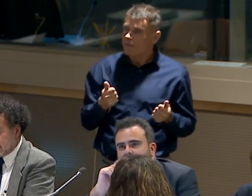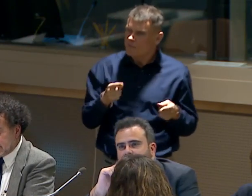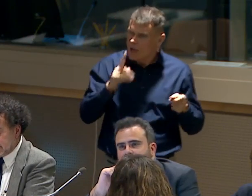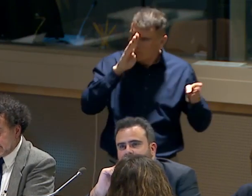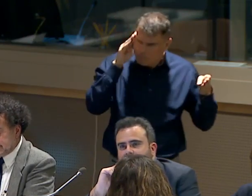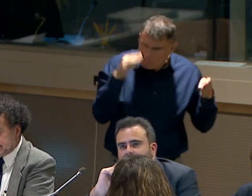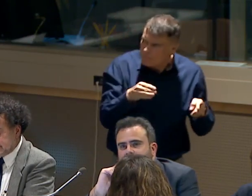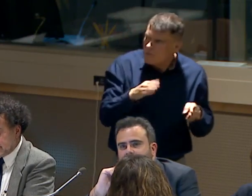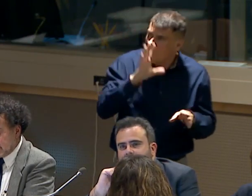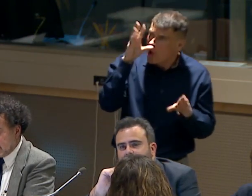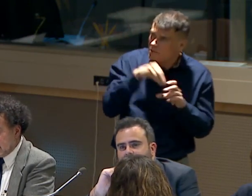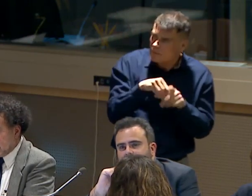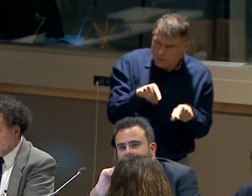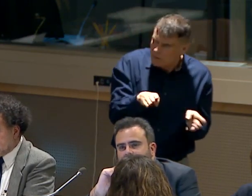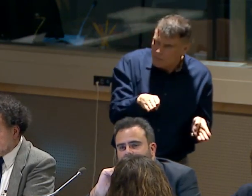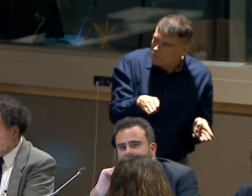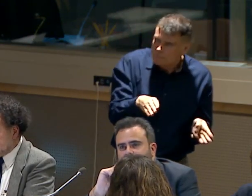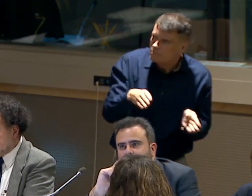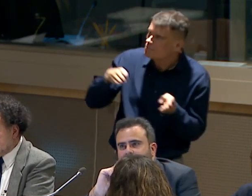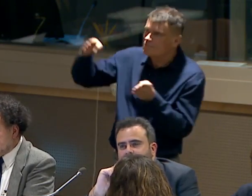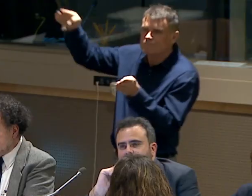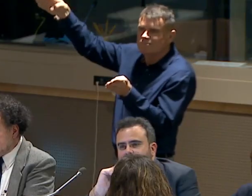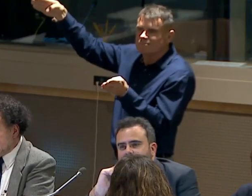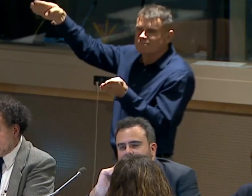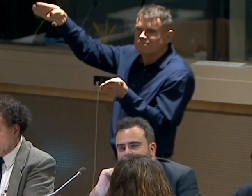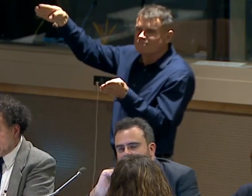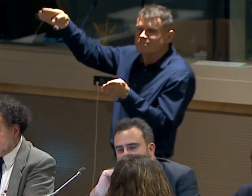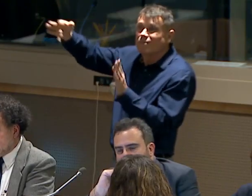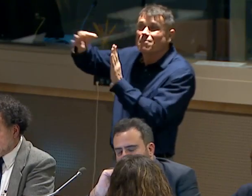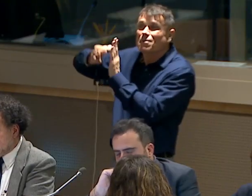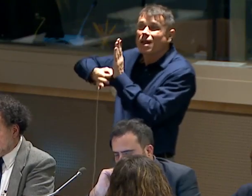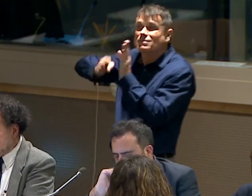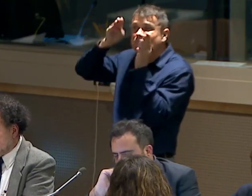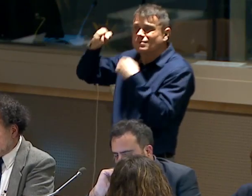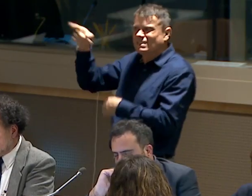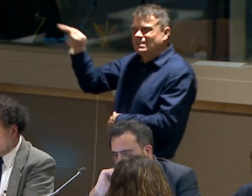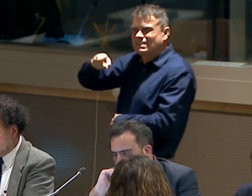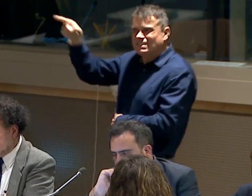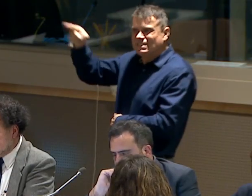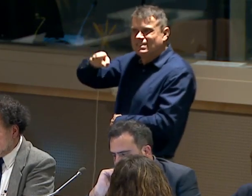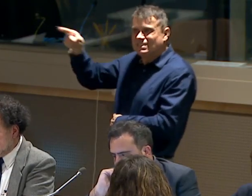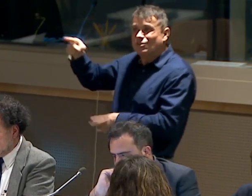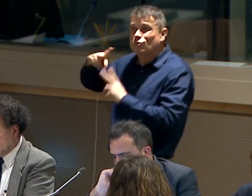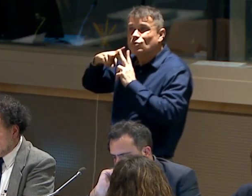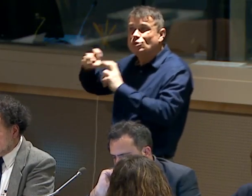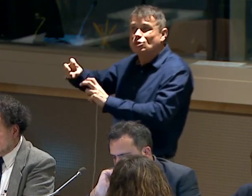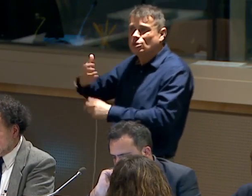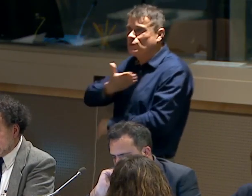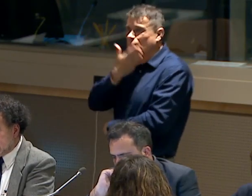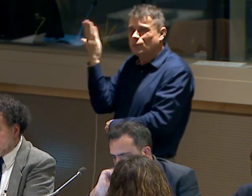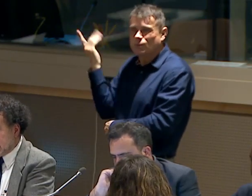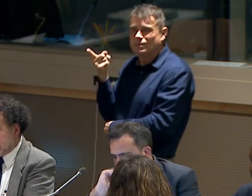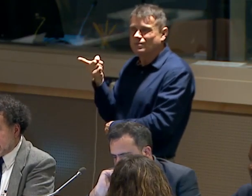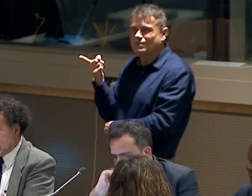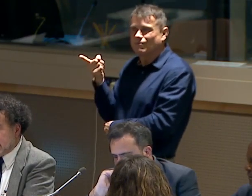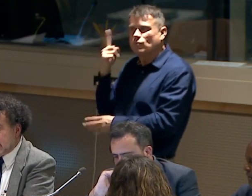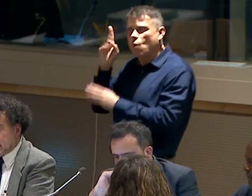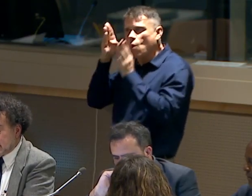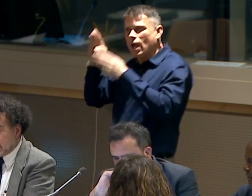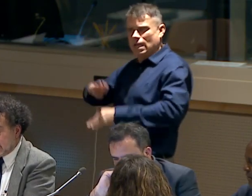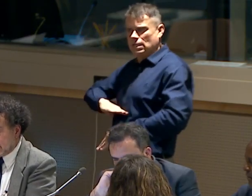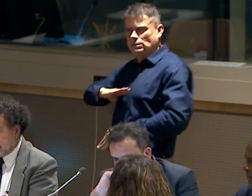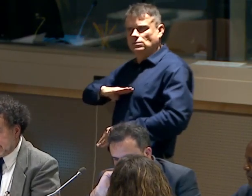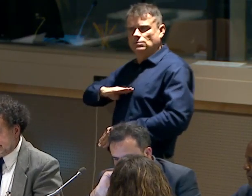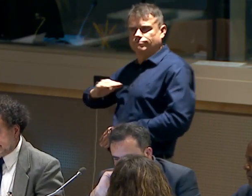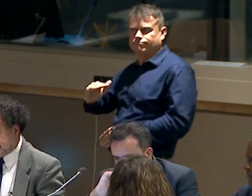public policy. This is not because the need does not exist. It's because we have not made